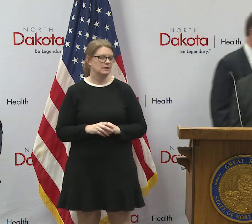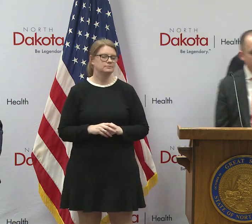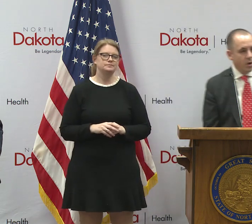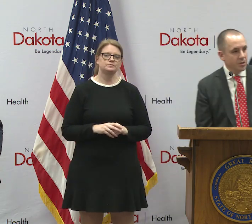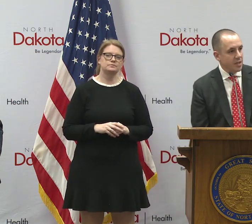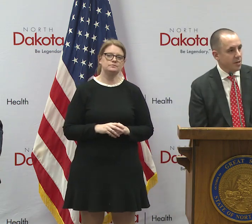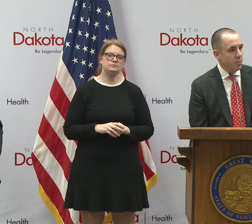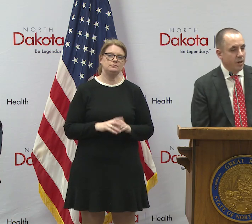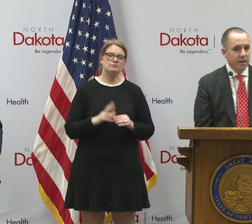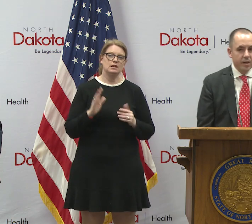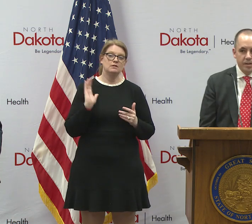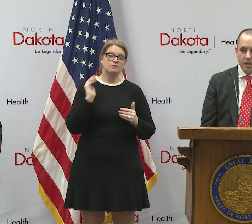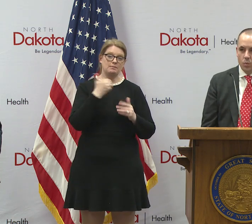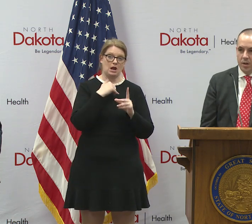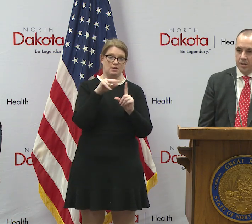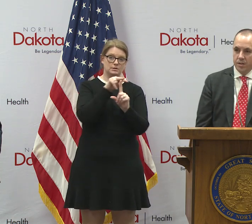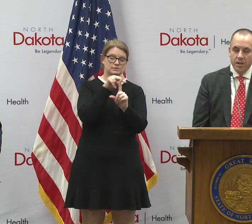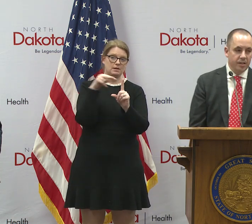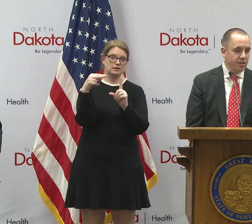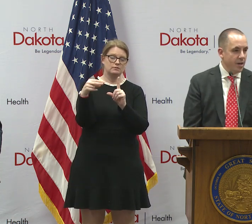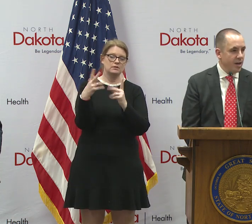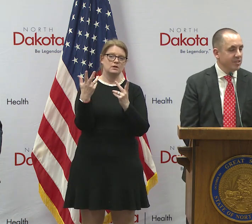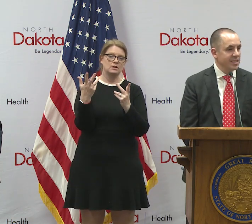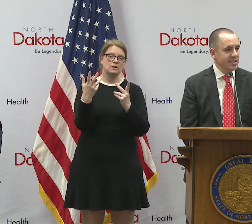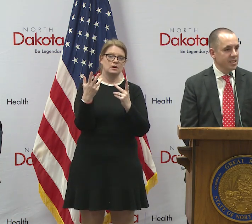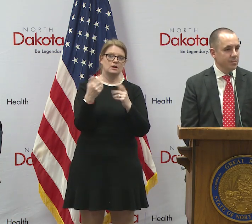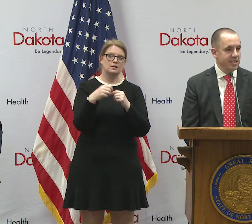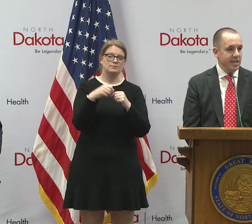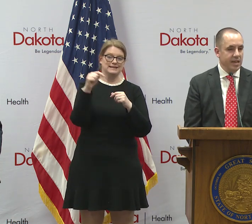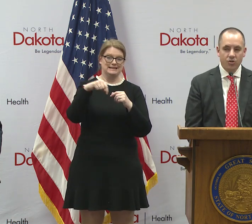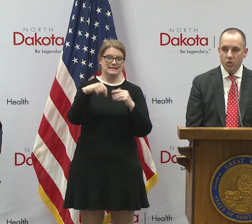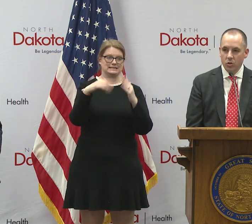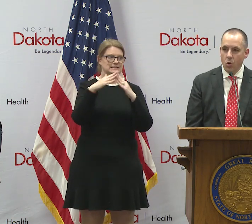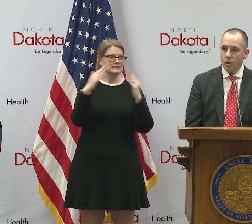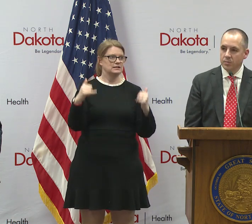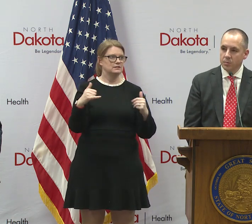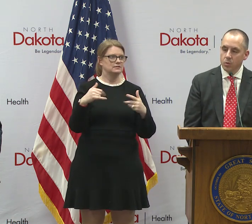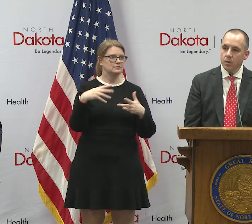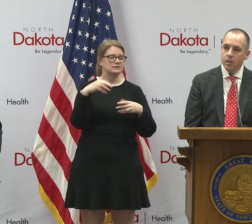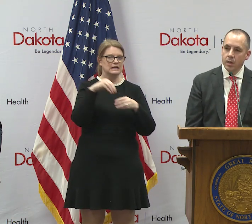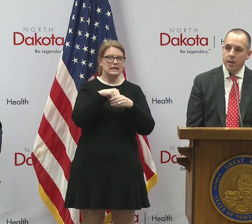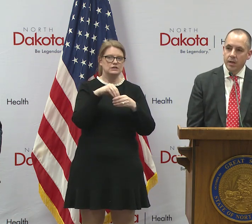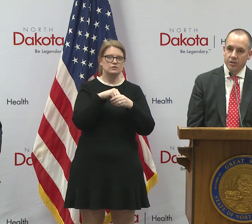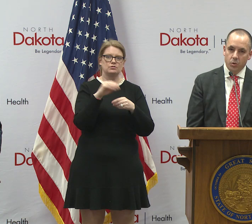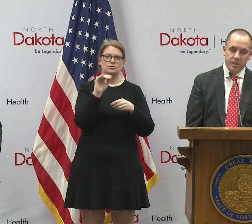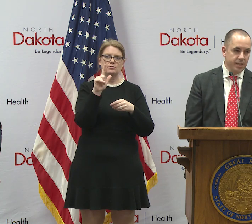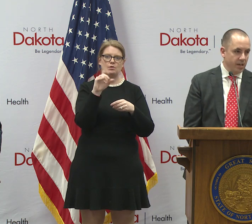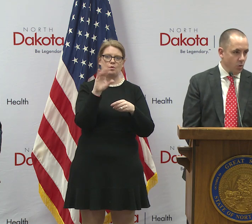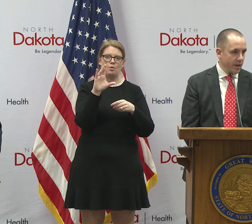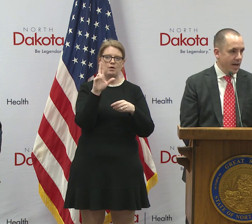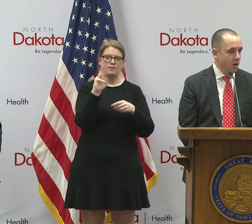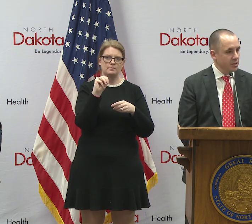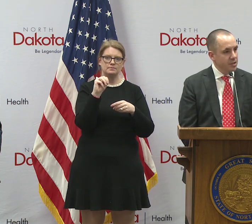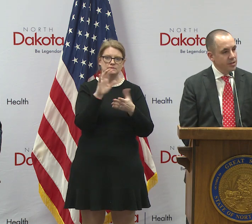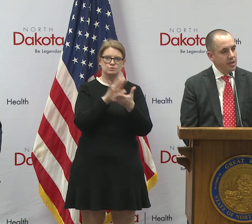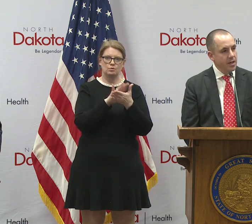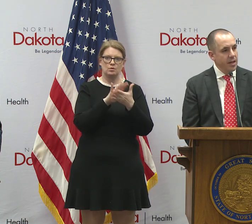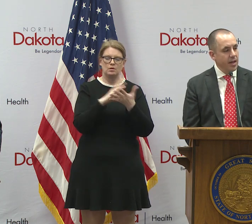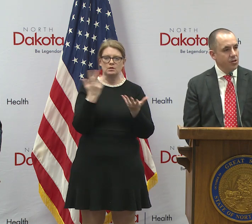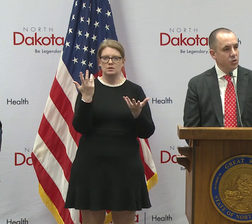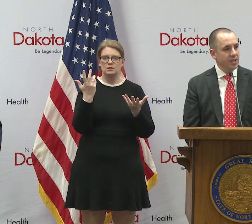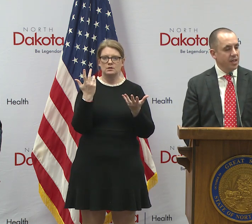I think from our standpoint, I think one of the things you have as a system is an internal locums pool. And so instead of going out